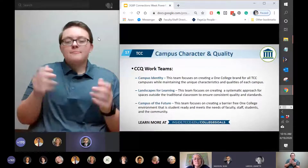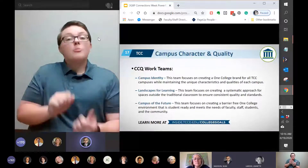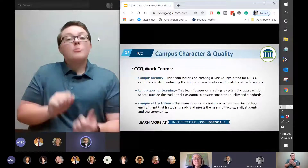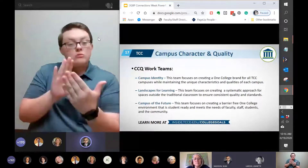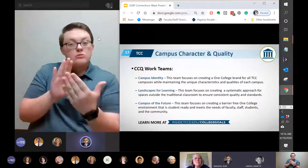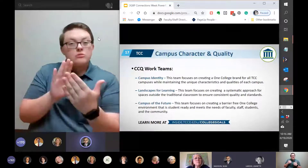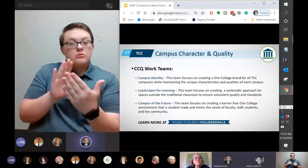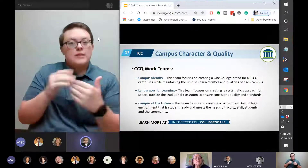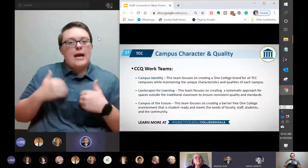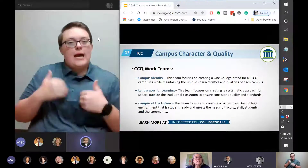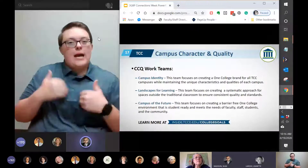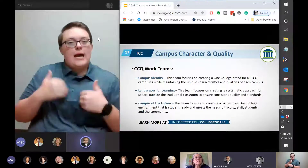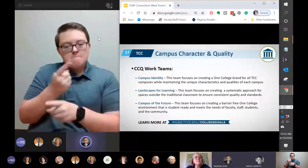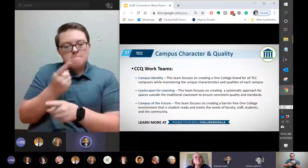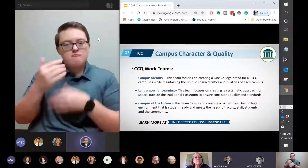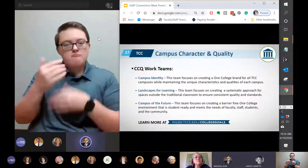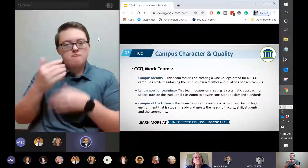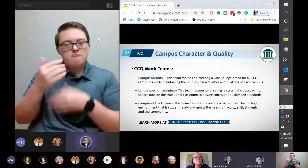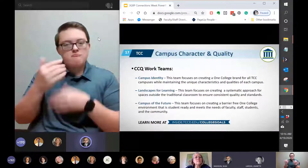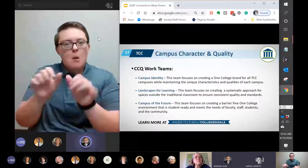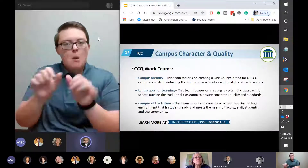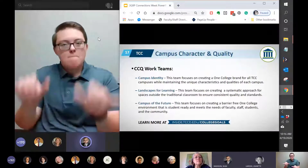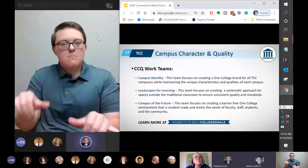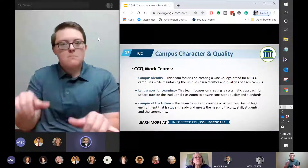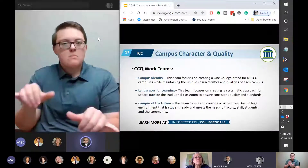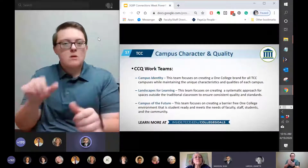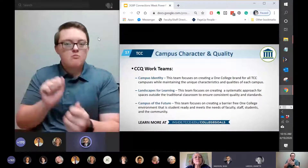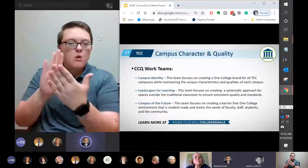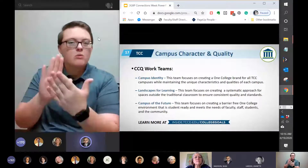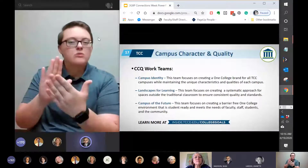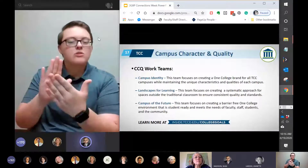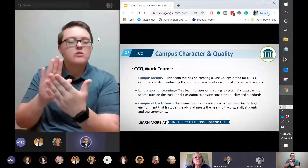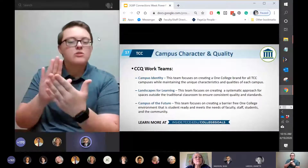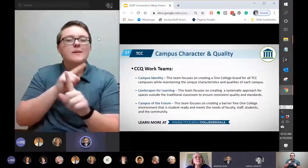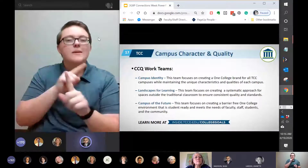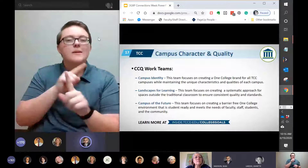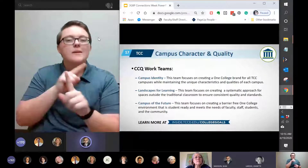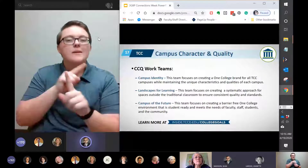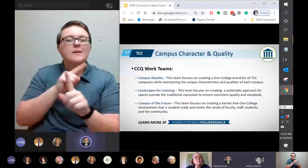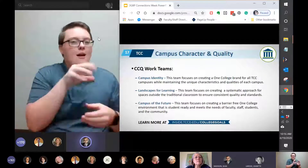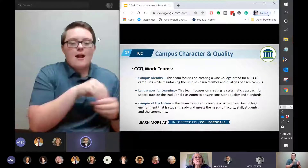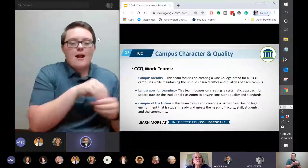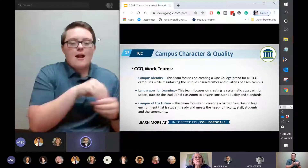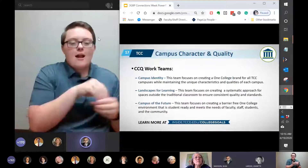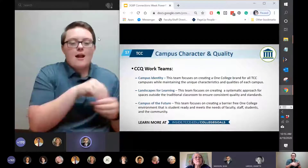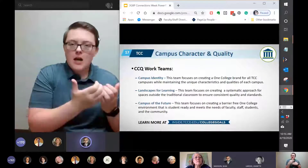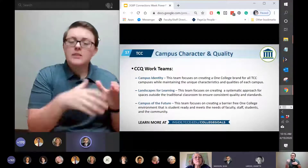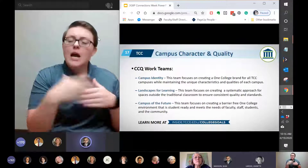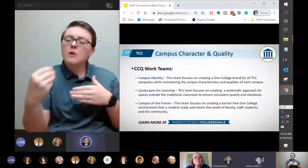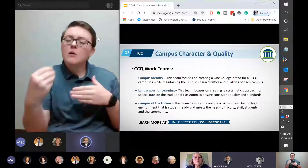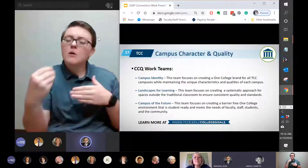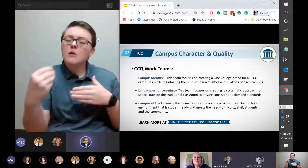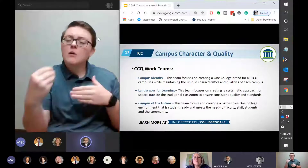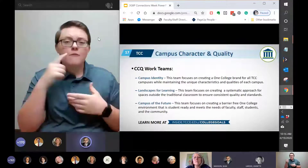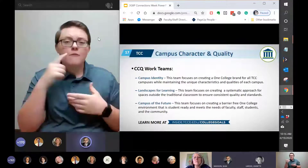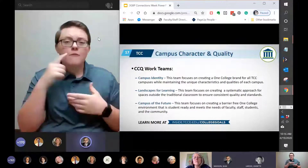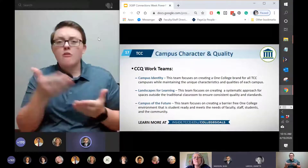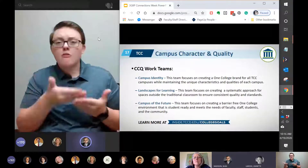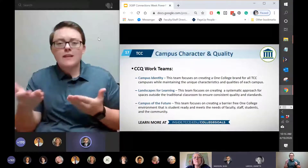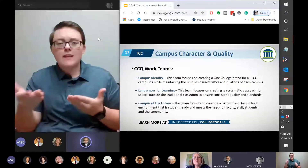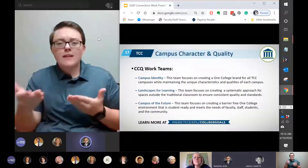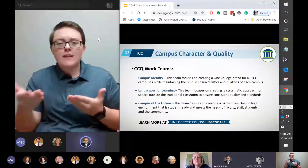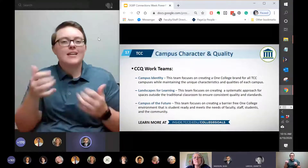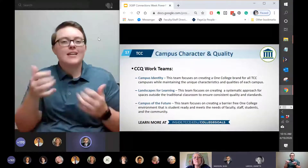spaces outside the traditional classroom to ensure consistent quality and standards. To give an example